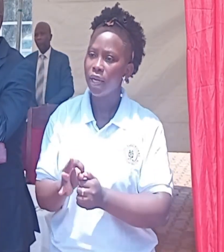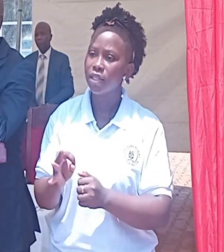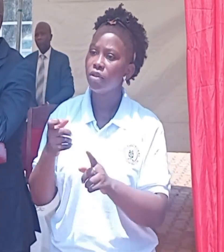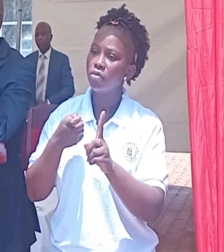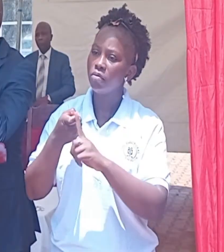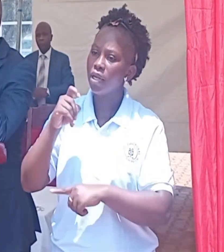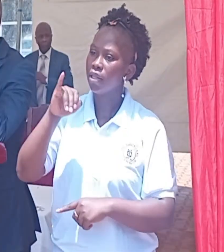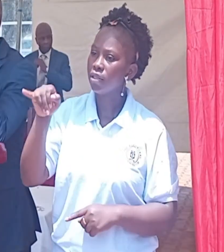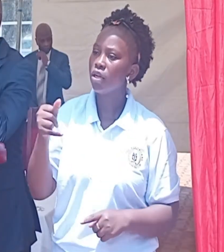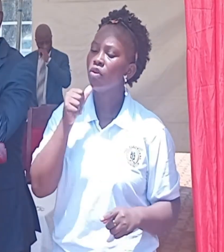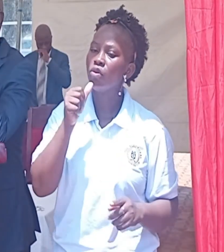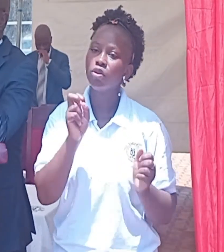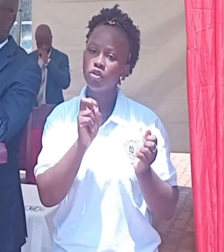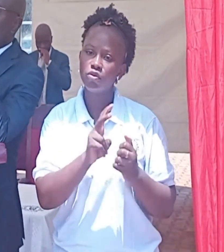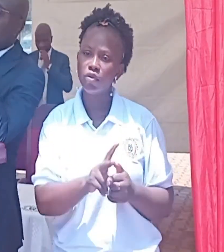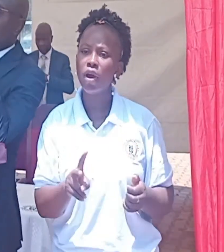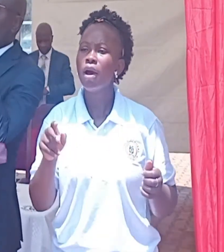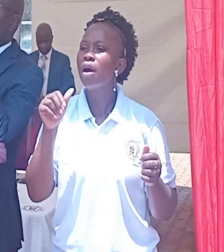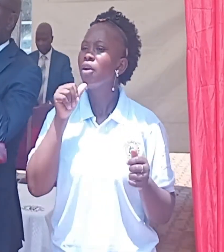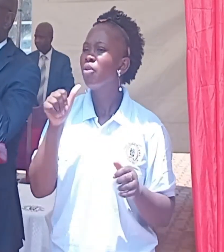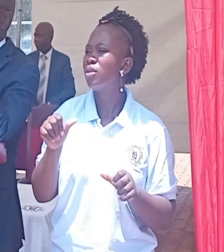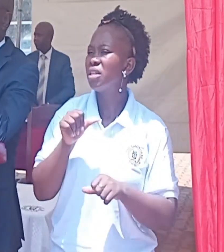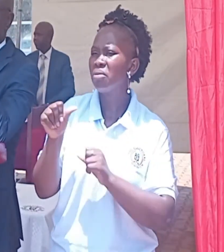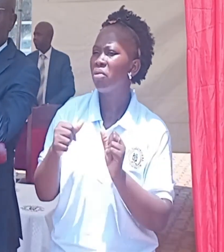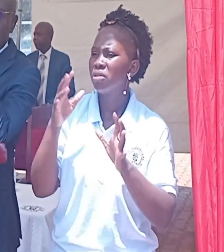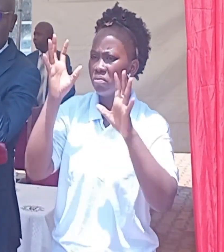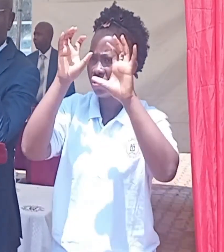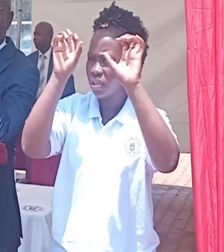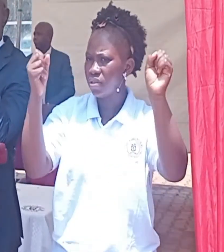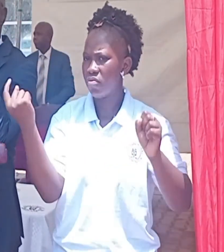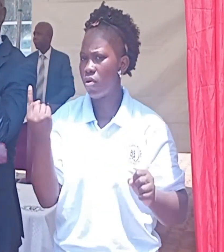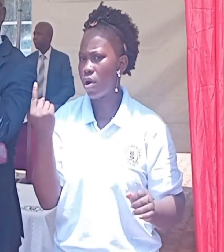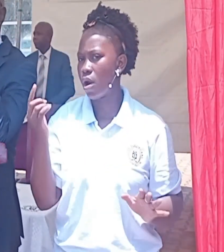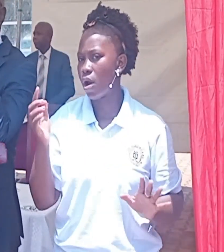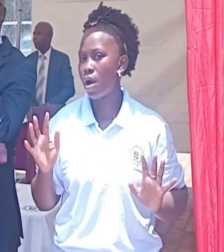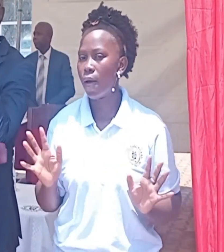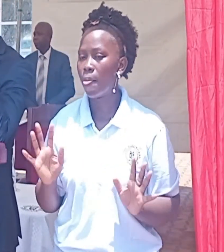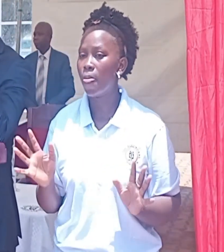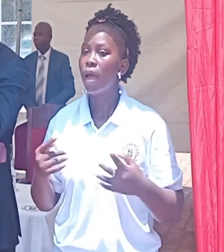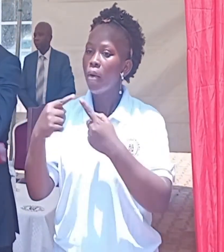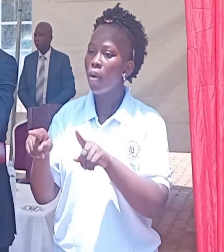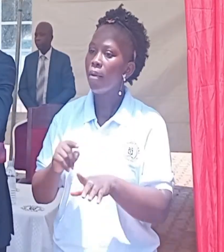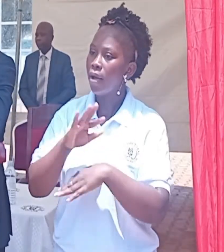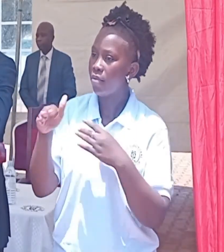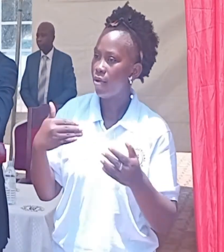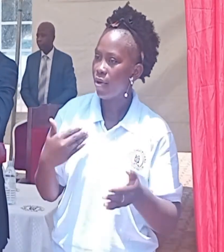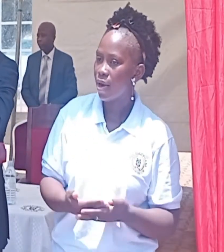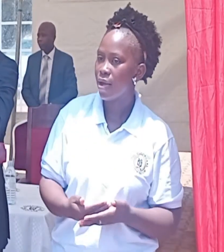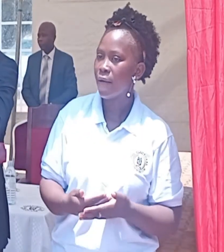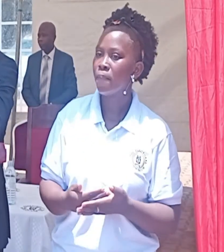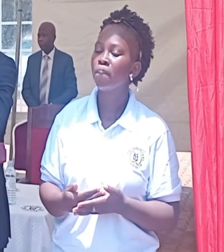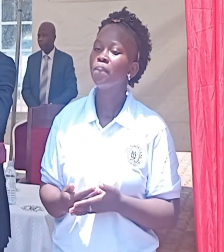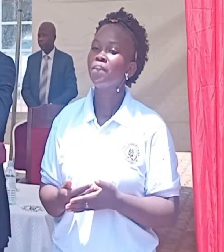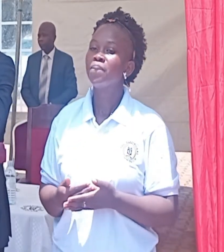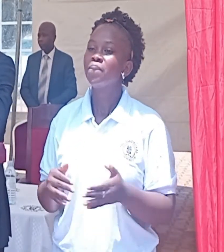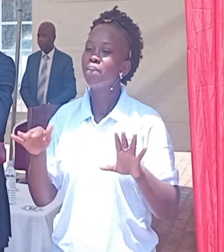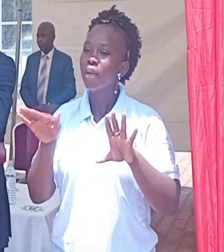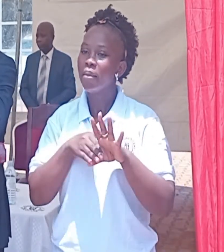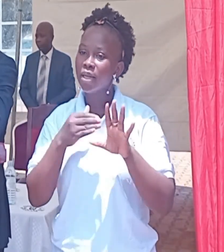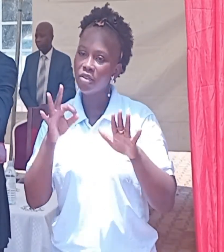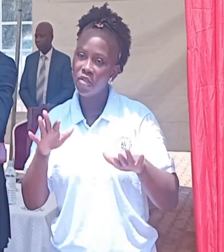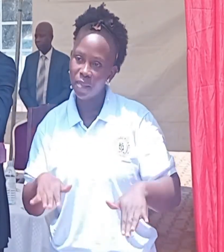13 si 12. Ate tekikwata ku ba presidential candidates bokka wabula bonna ba members